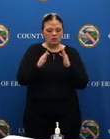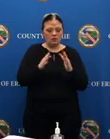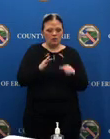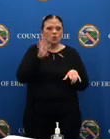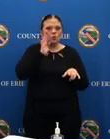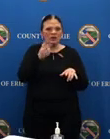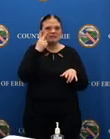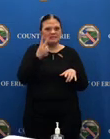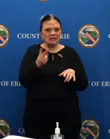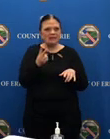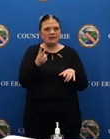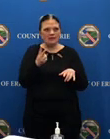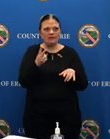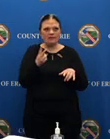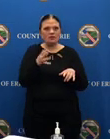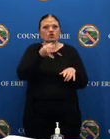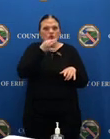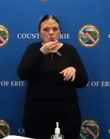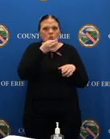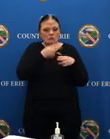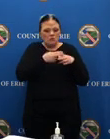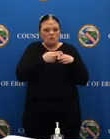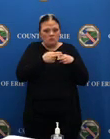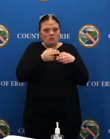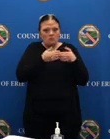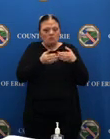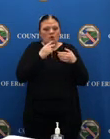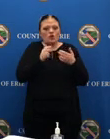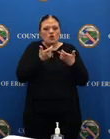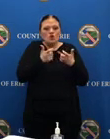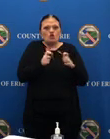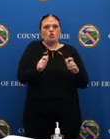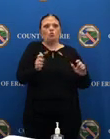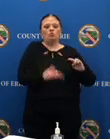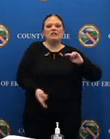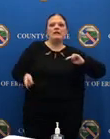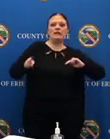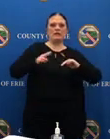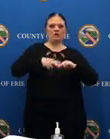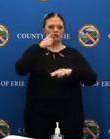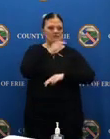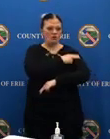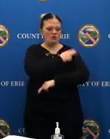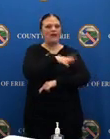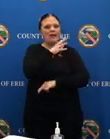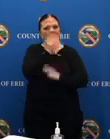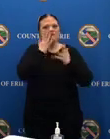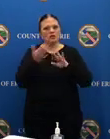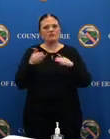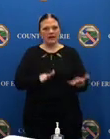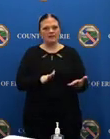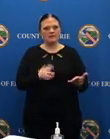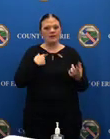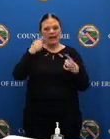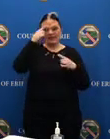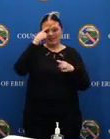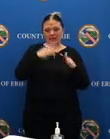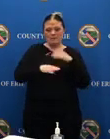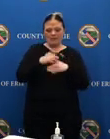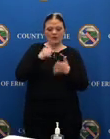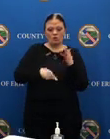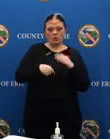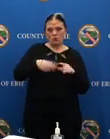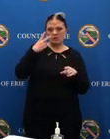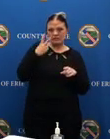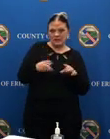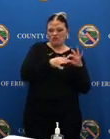see, not that long from now, huge increases in hospitalization and, unfortunately, deaths. I think, based on what we're